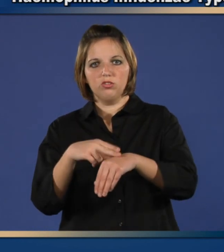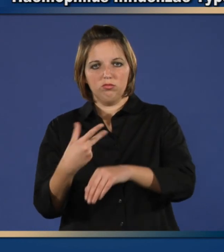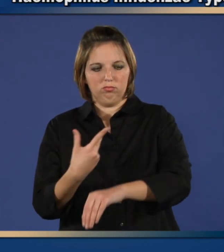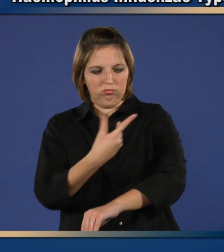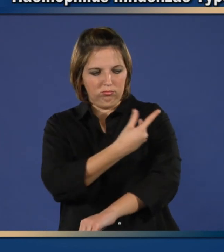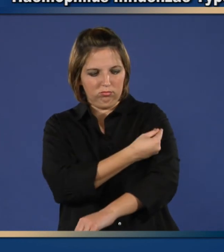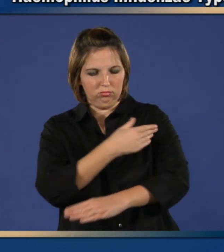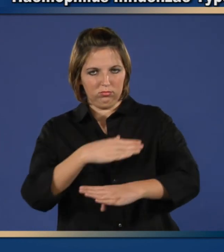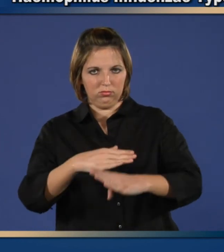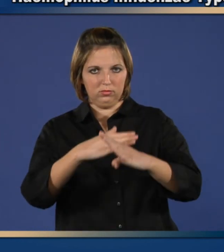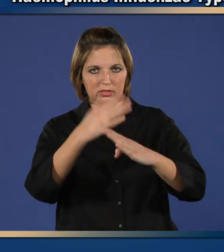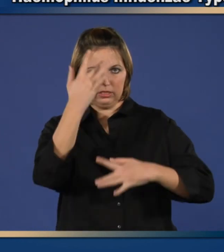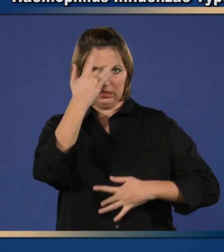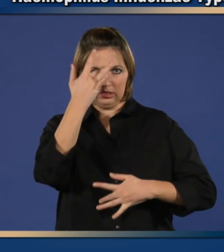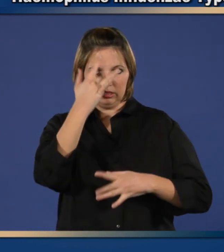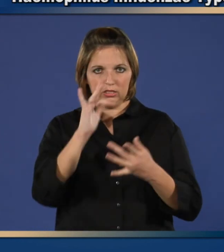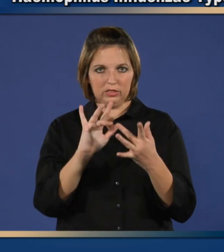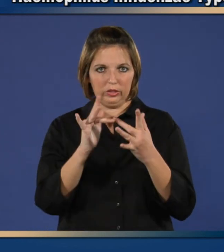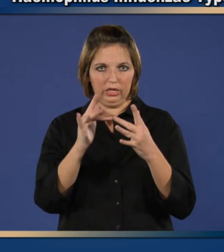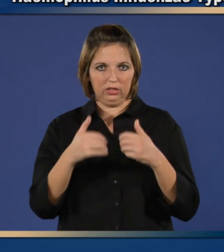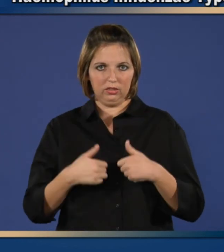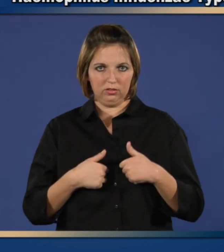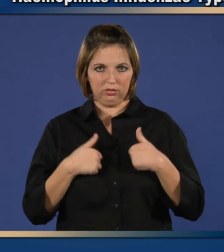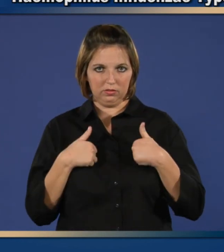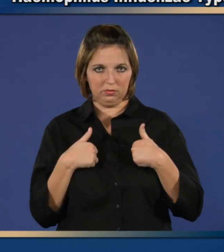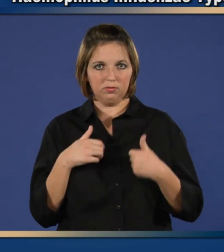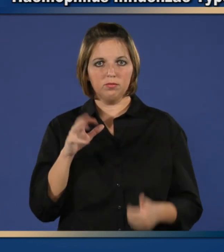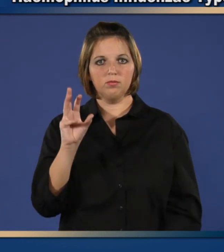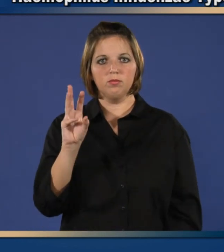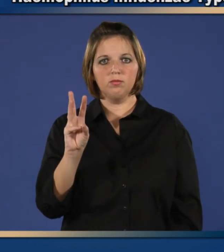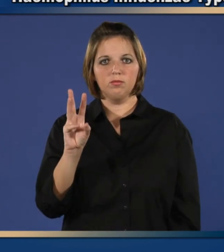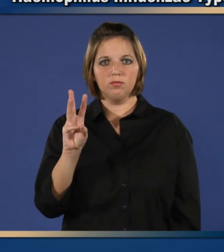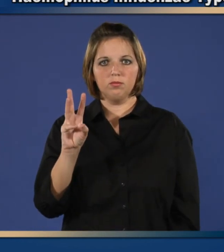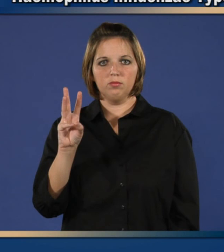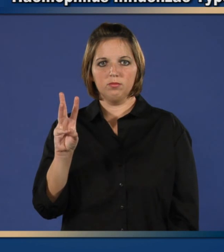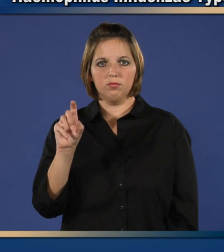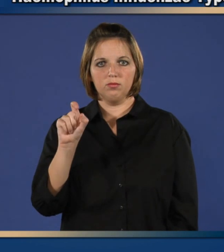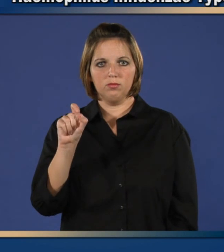Visit the National Immunization Program's website at